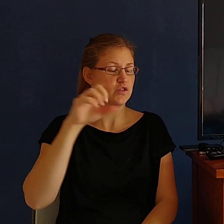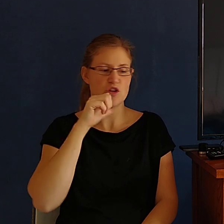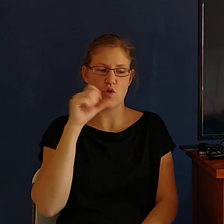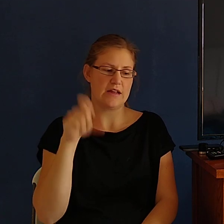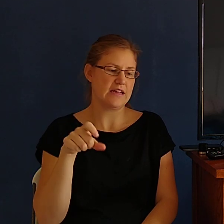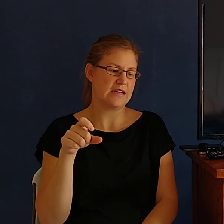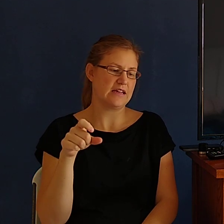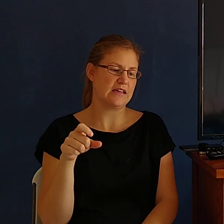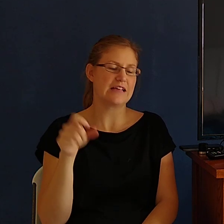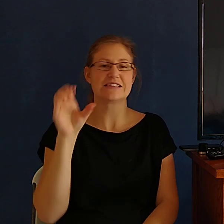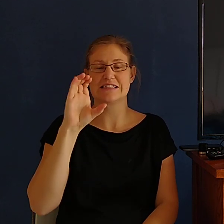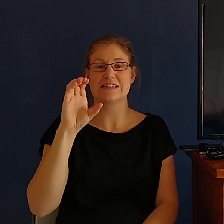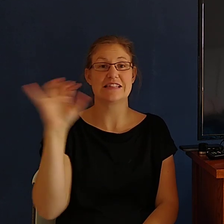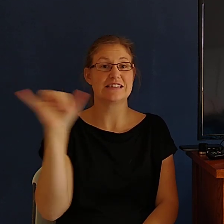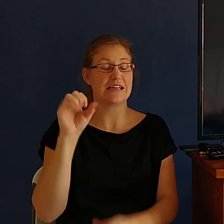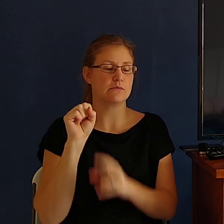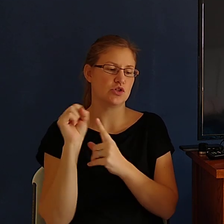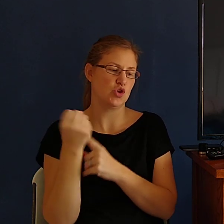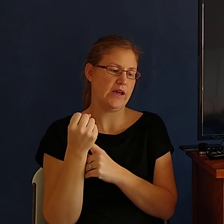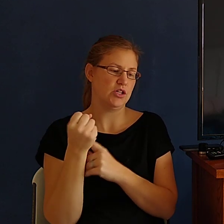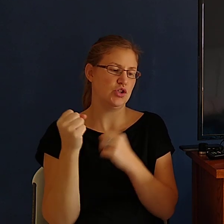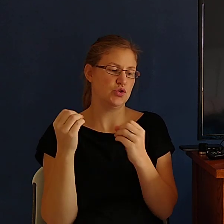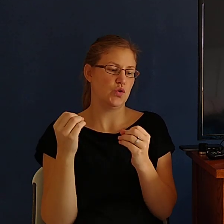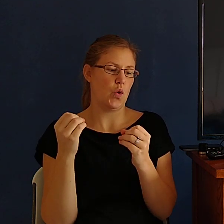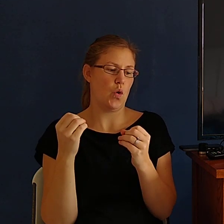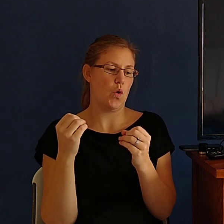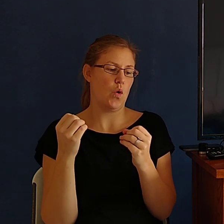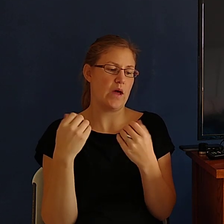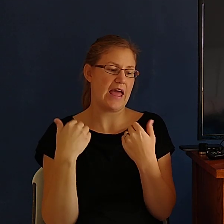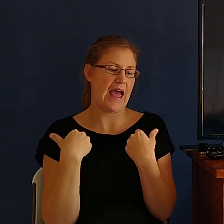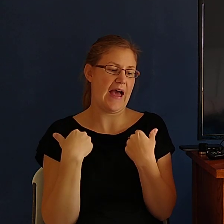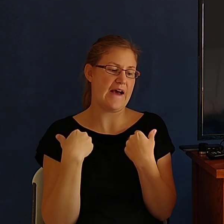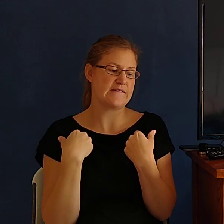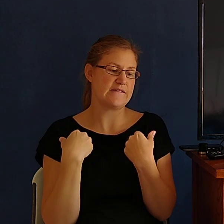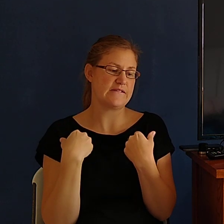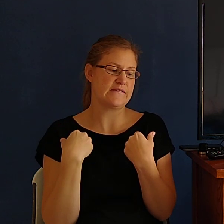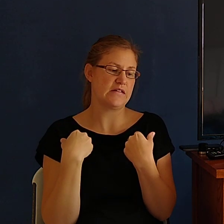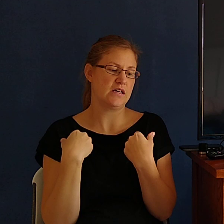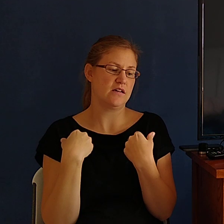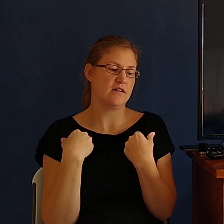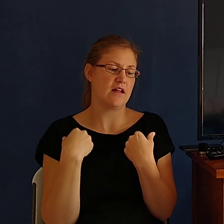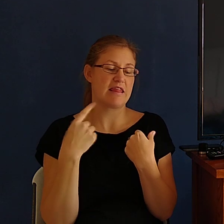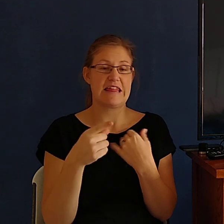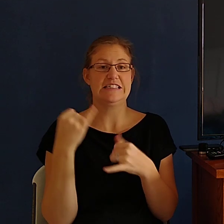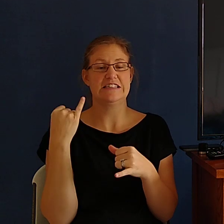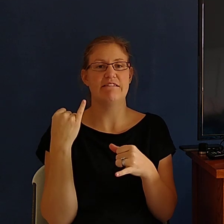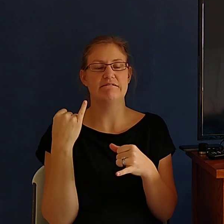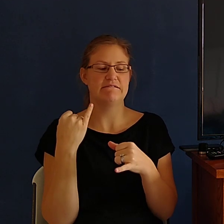same situation. So we have this final spanning